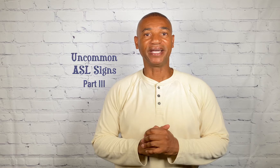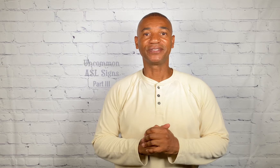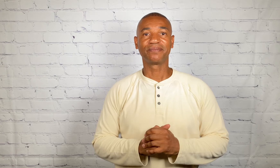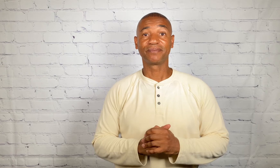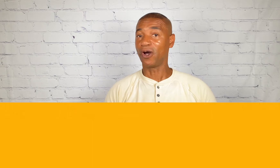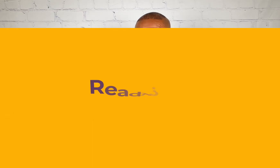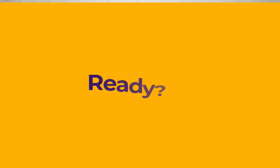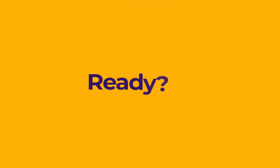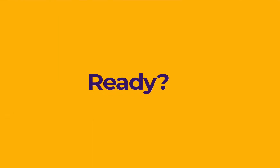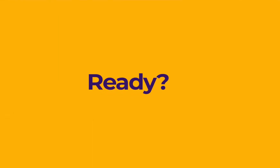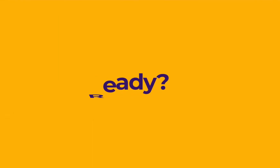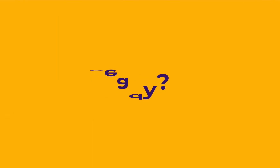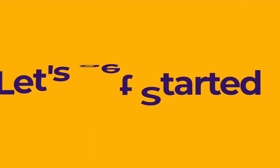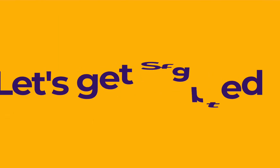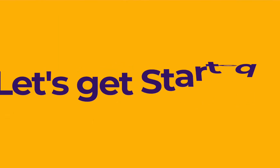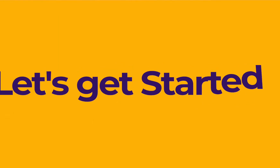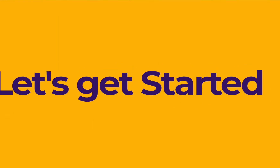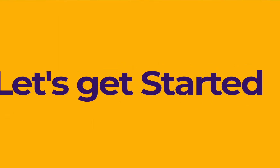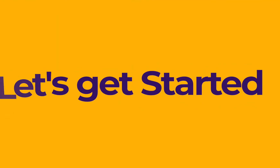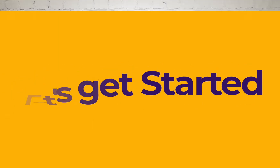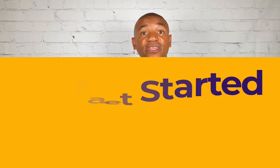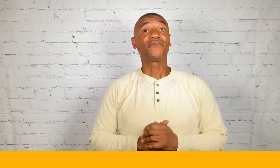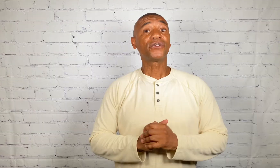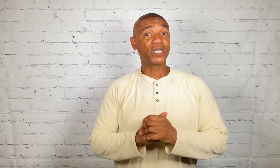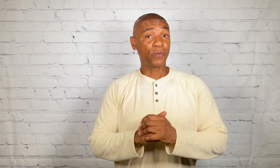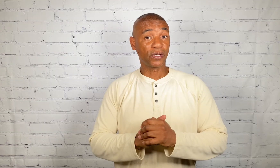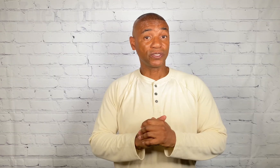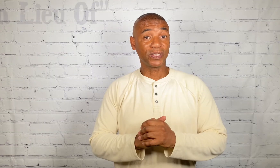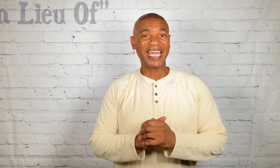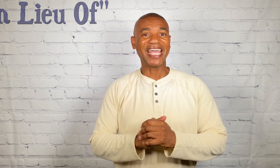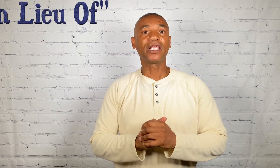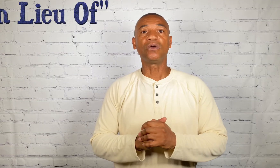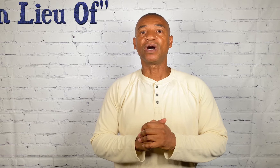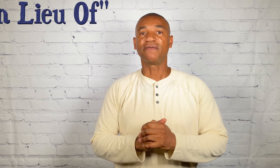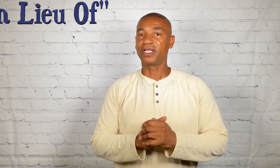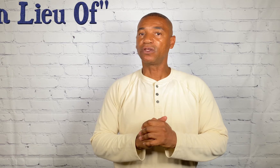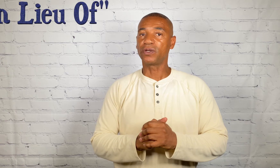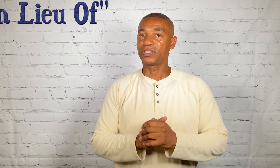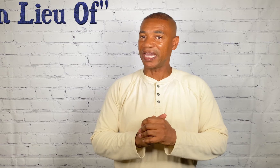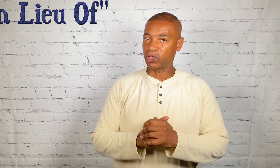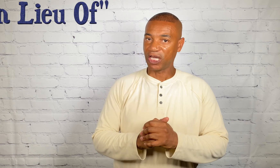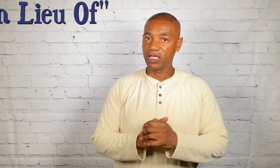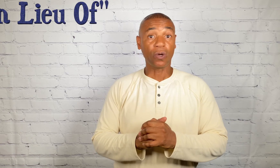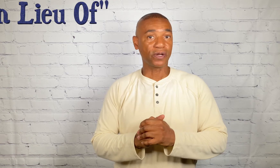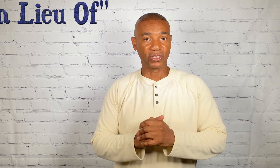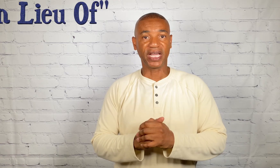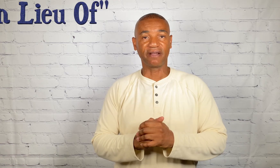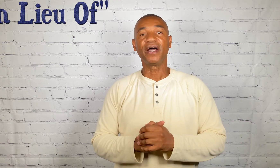Signs. Are you ready? Let's get started. The first sign we're going to do is in lieu of, in other words, exchange or instead of.